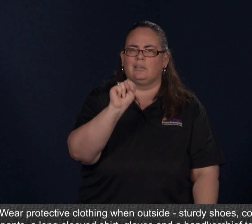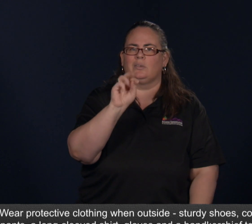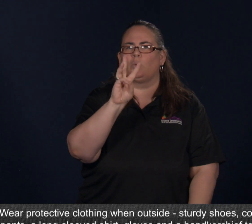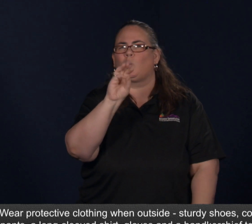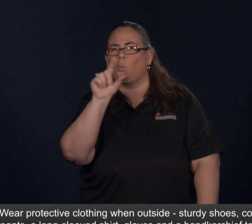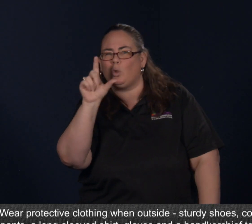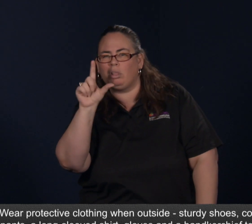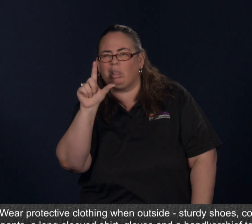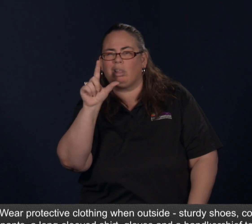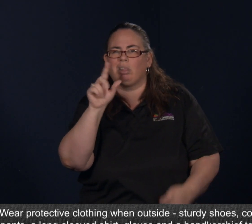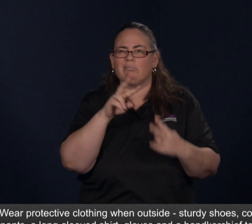cotton or woolen clothes.